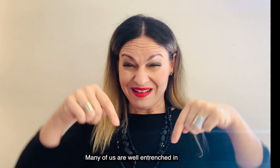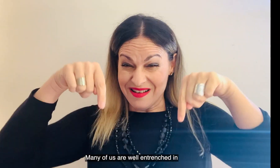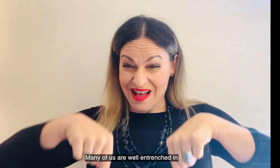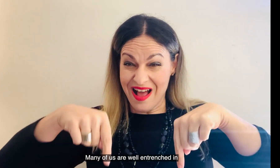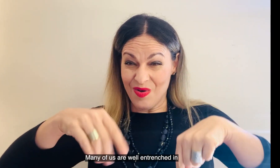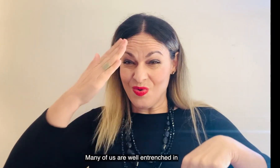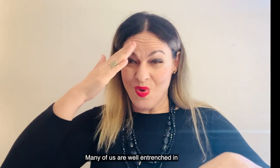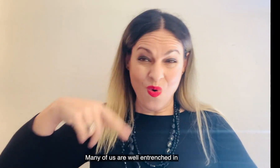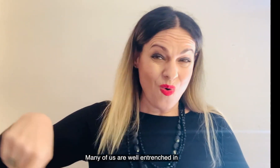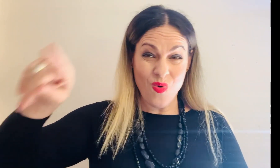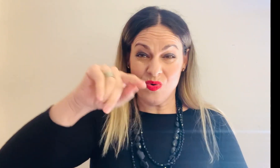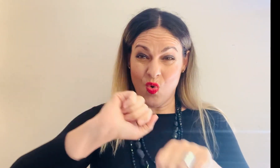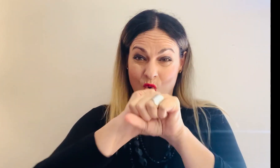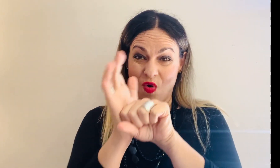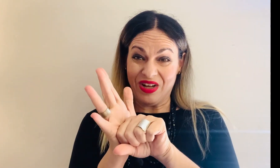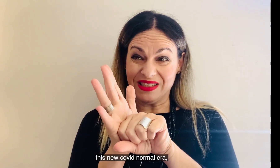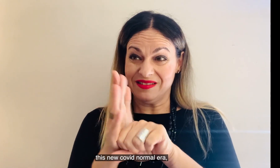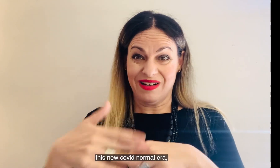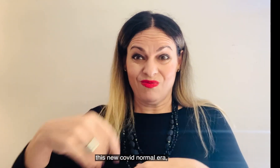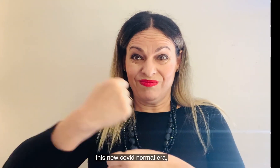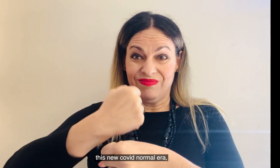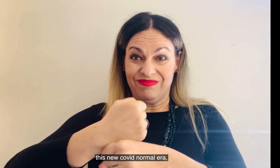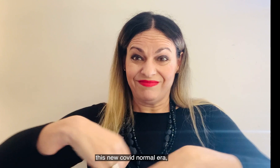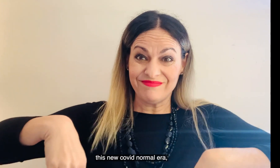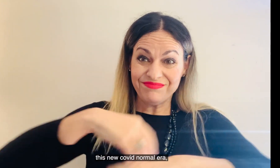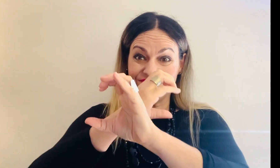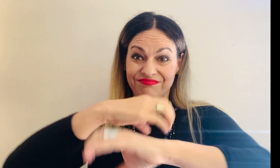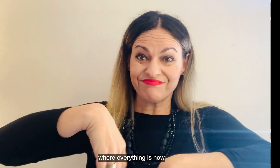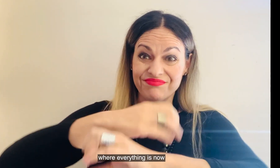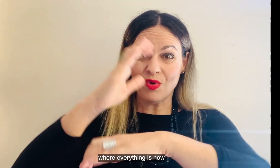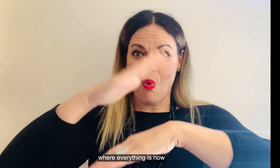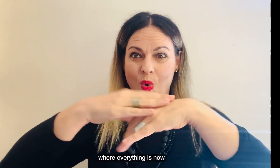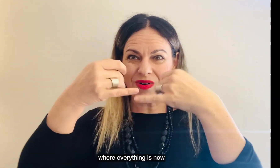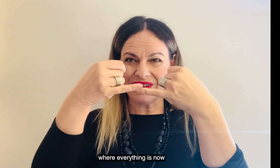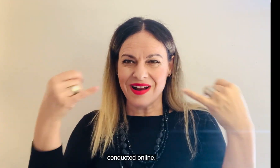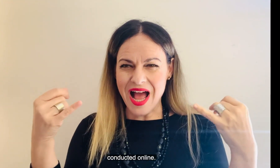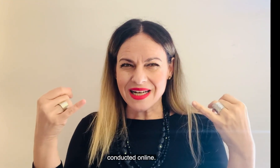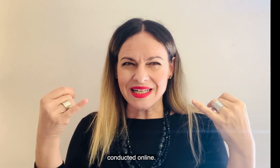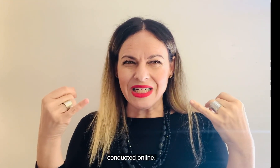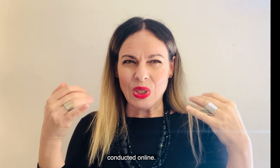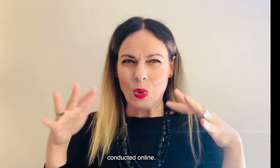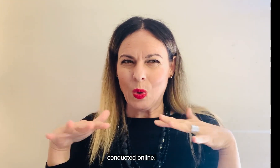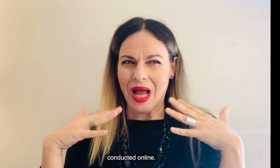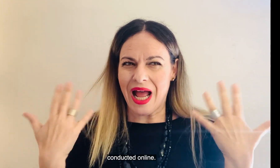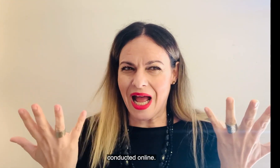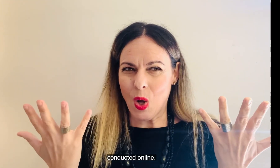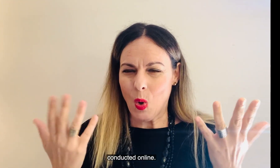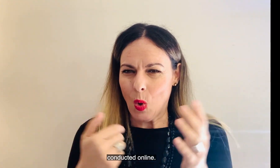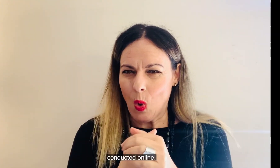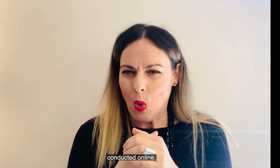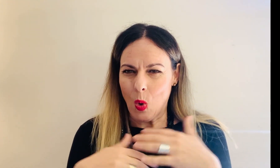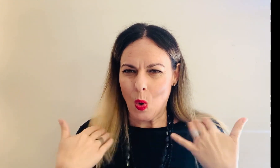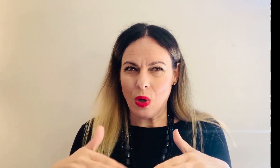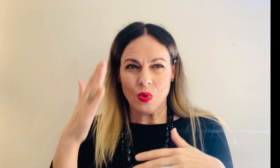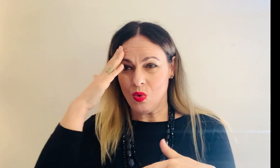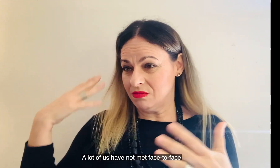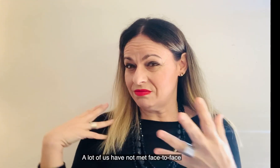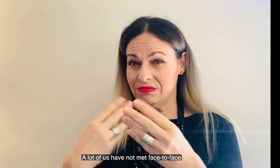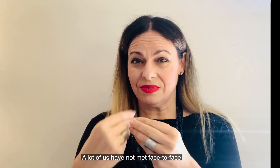well entrenched in this new COVID normal era where everything is now conducted online. A